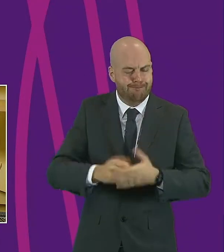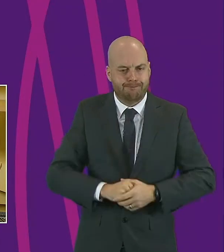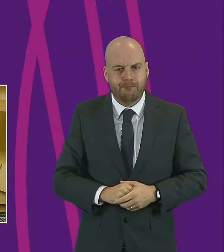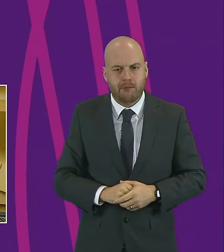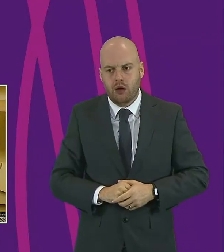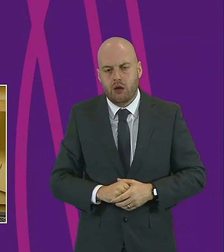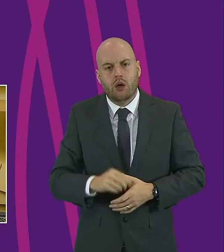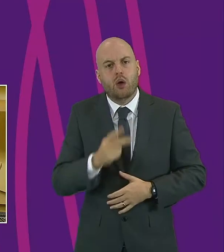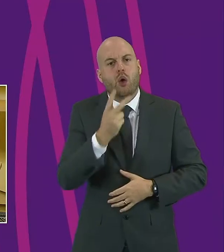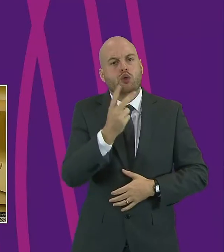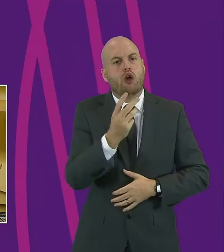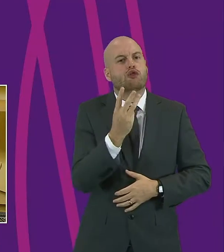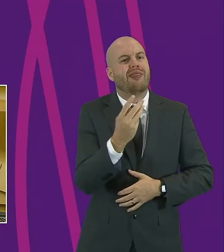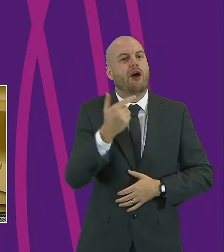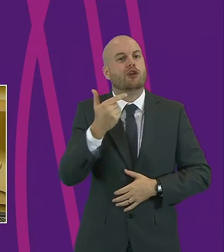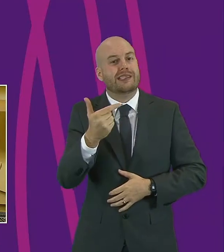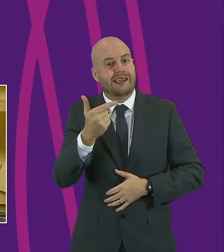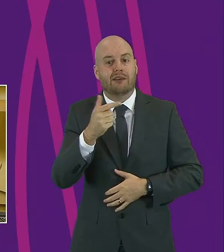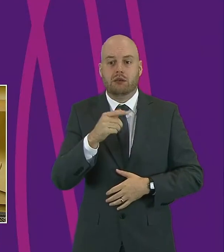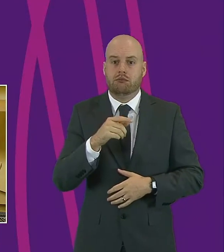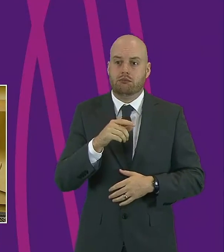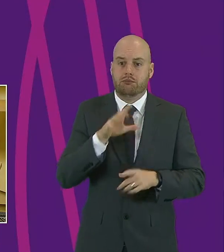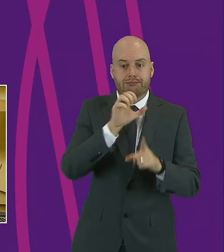cluster linked to Aberdeen pubs, and